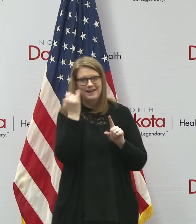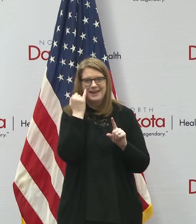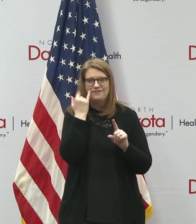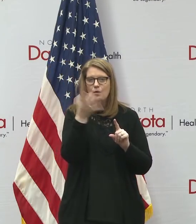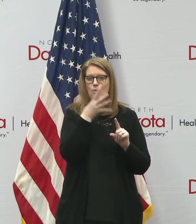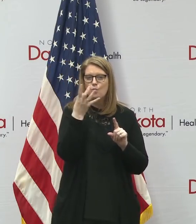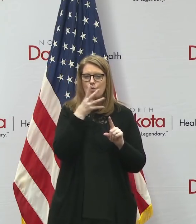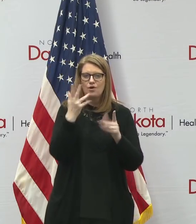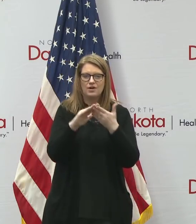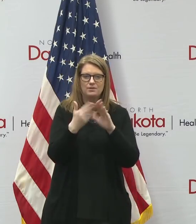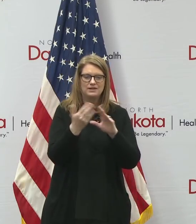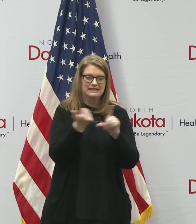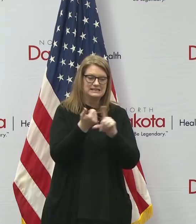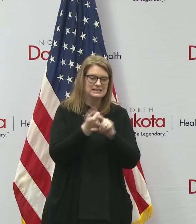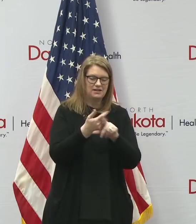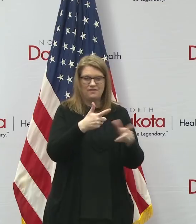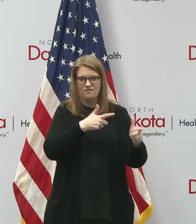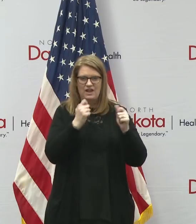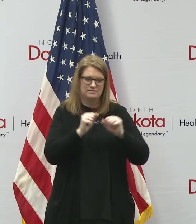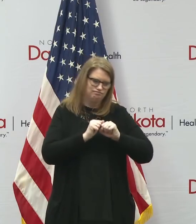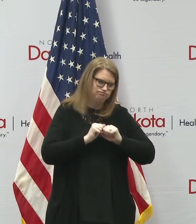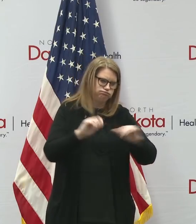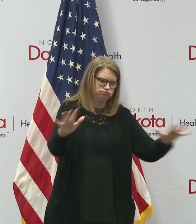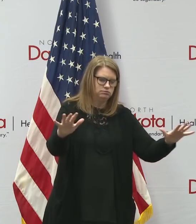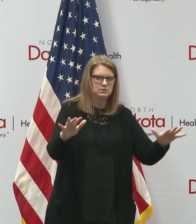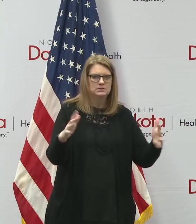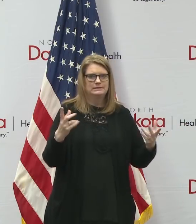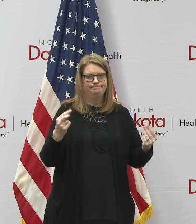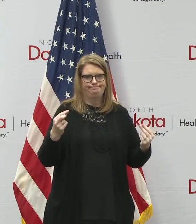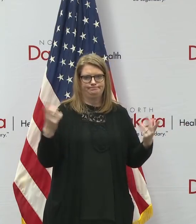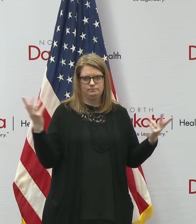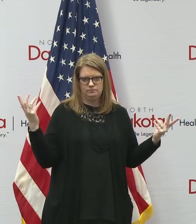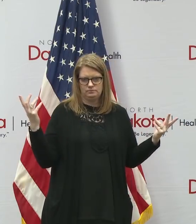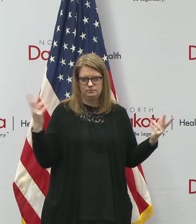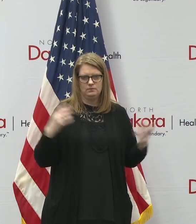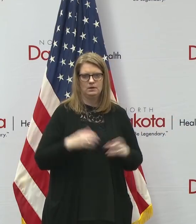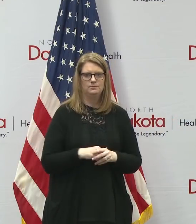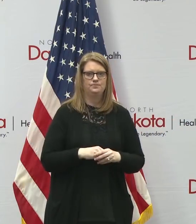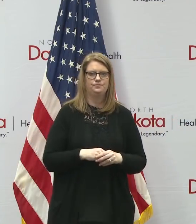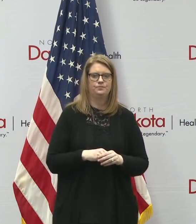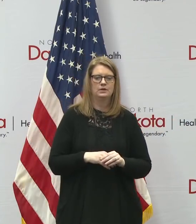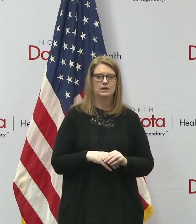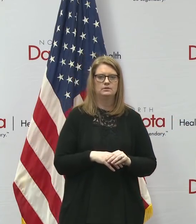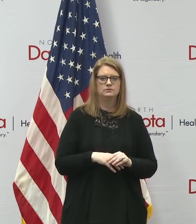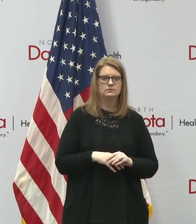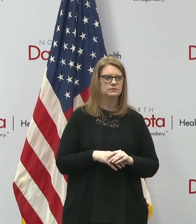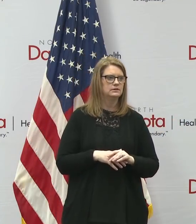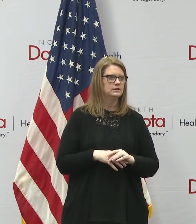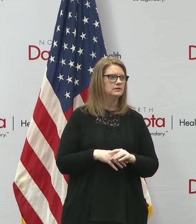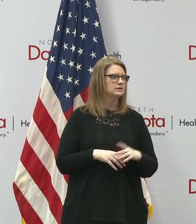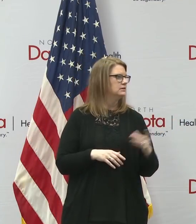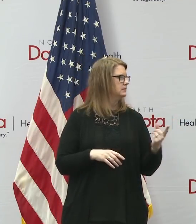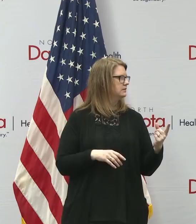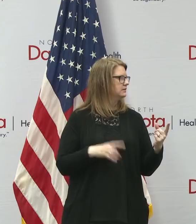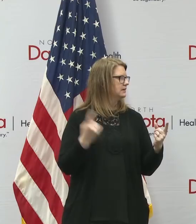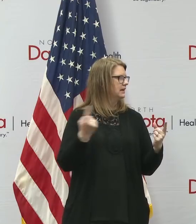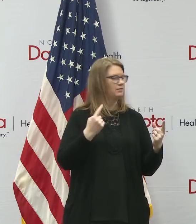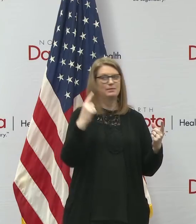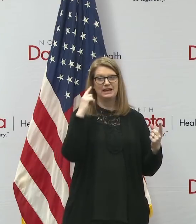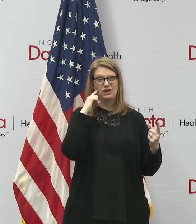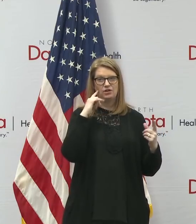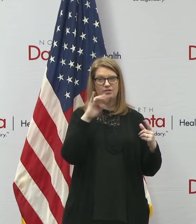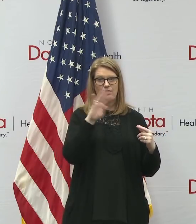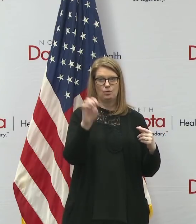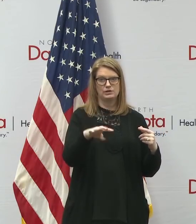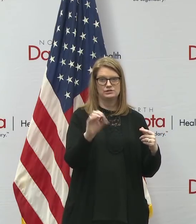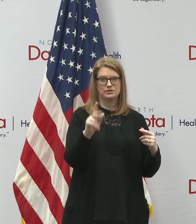rural community that's not really close to Bismarck or Fargo? Well, again, I guess everybody can hear the questions now. Did we establish that?